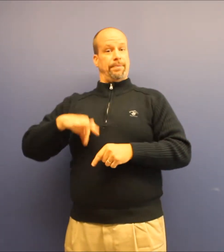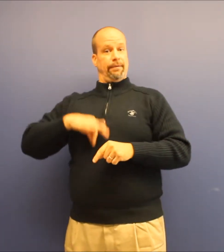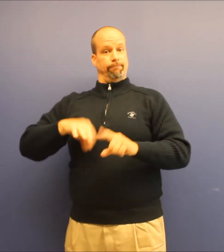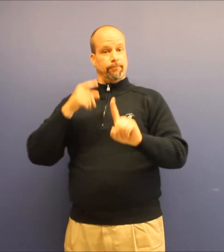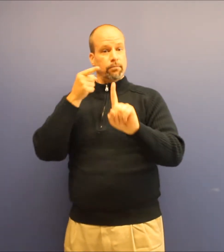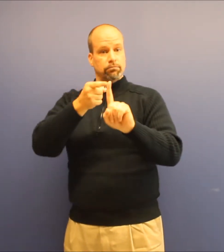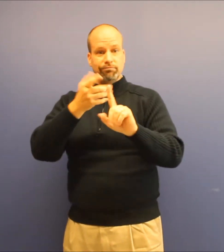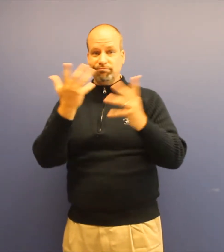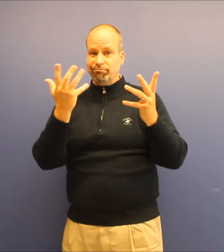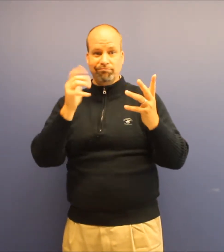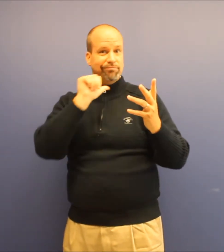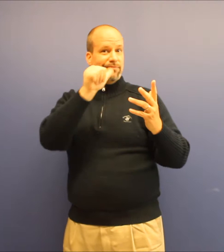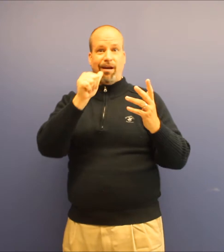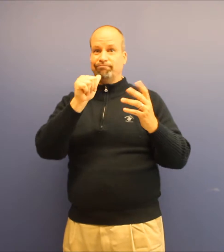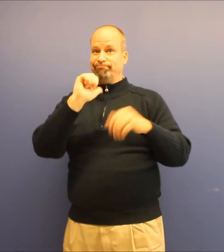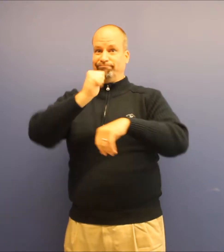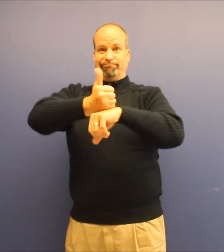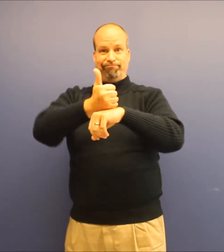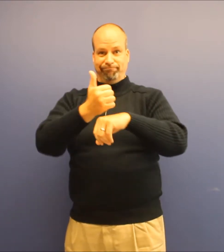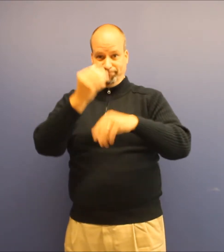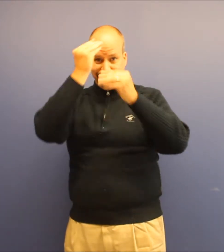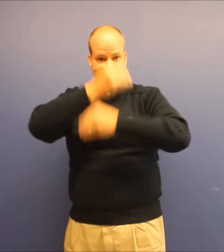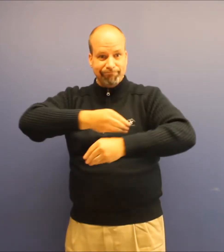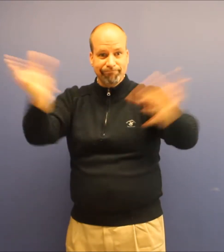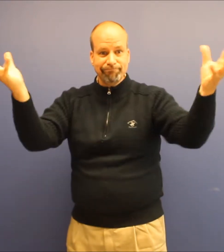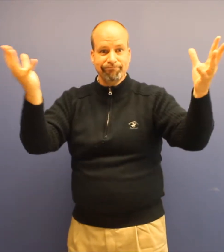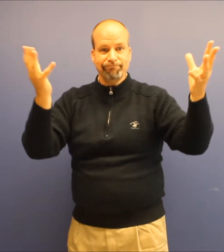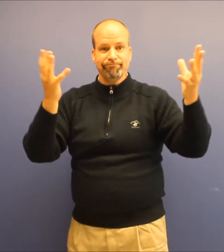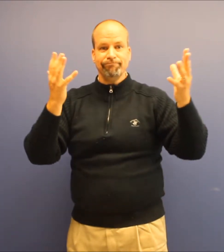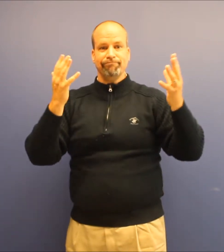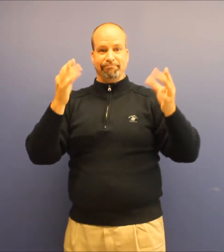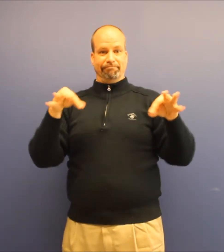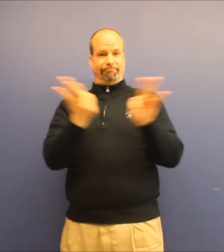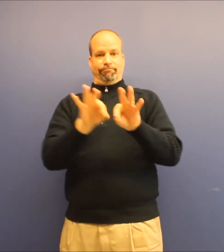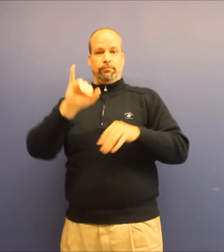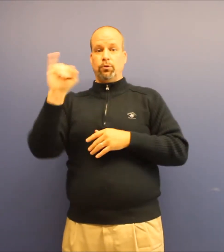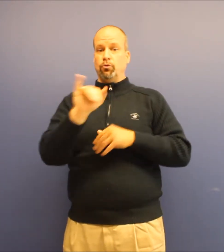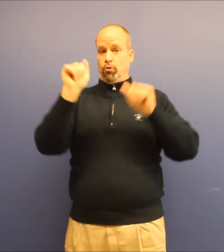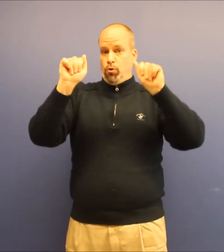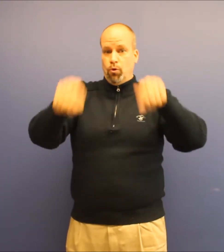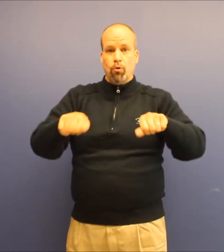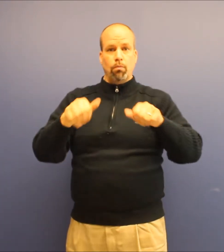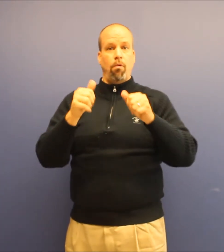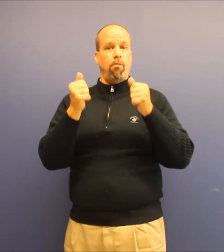If a particular benefit is no longer classified as essential,